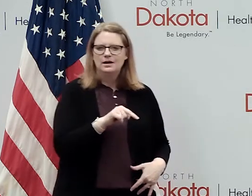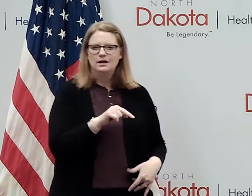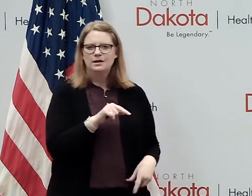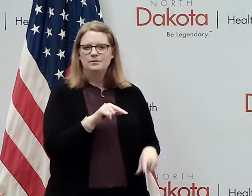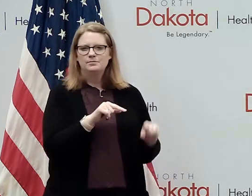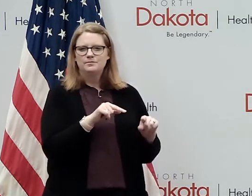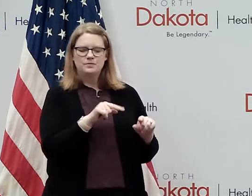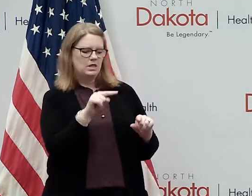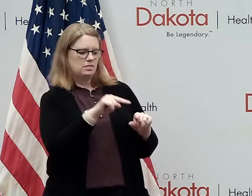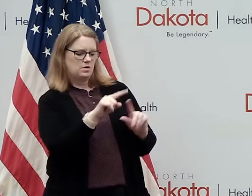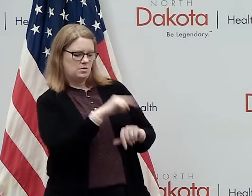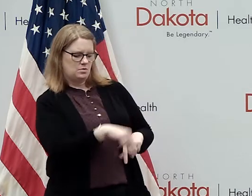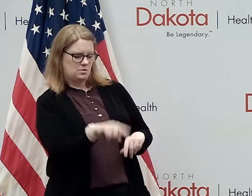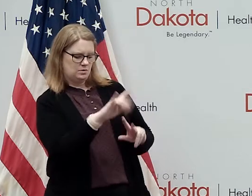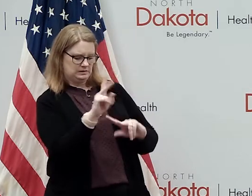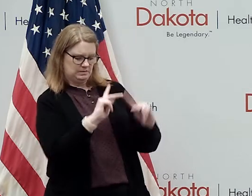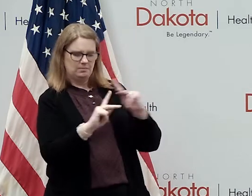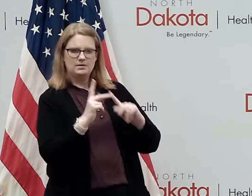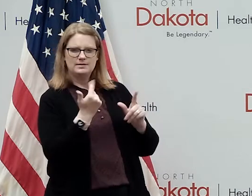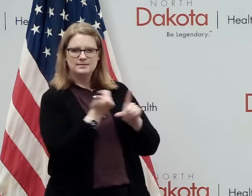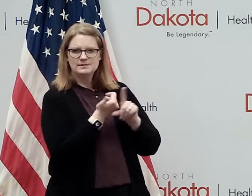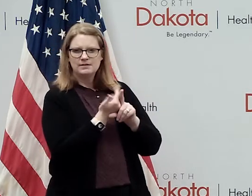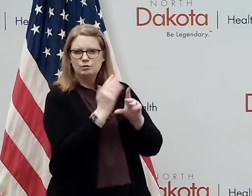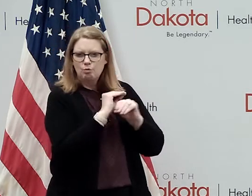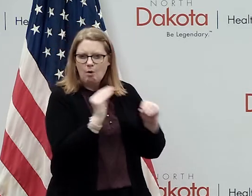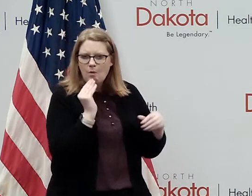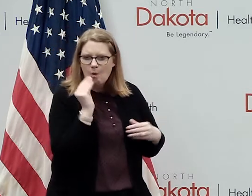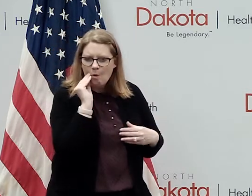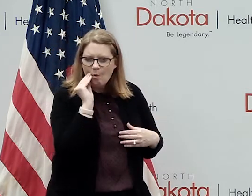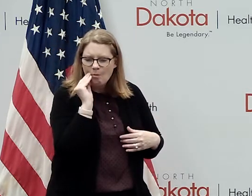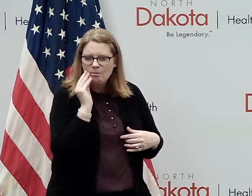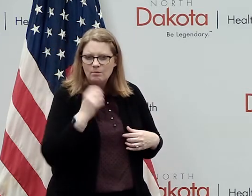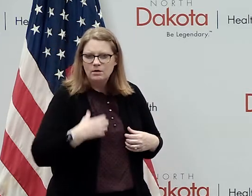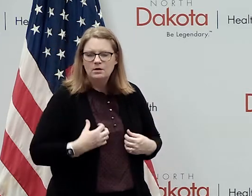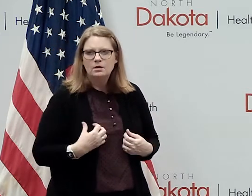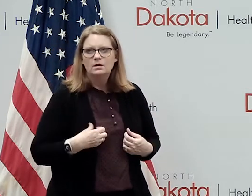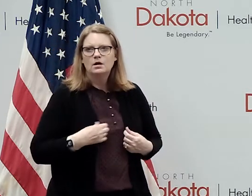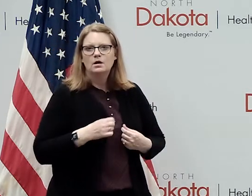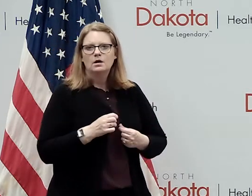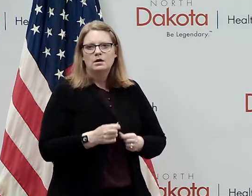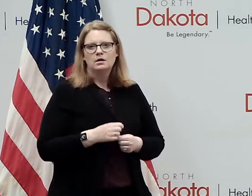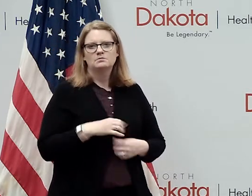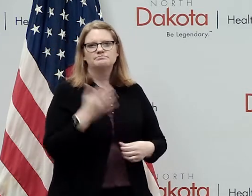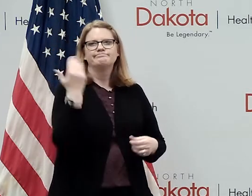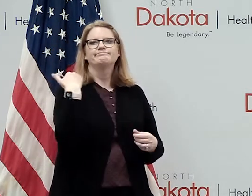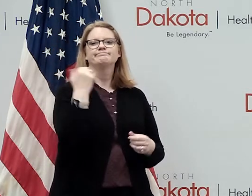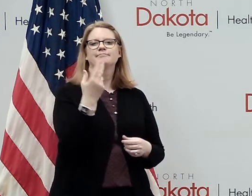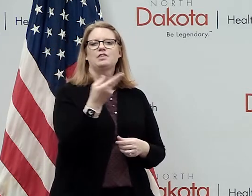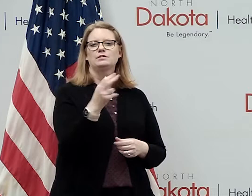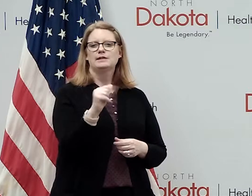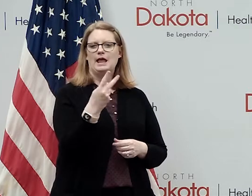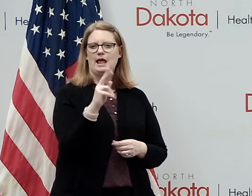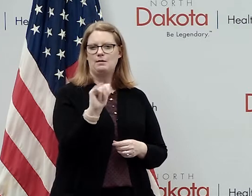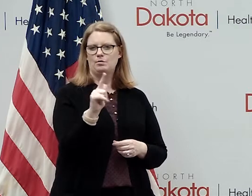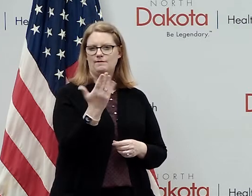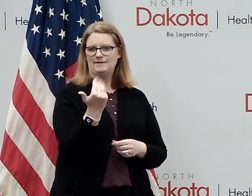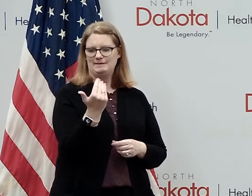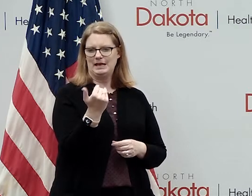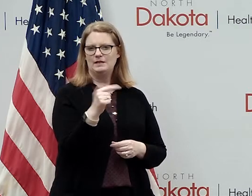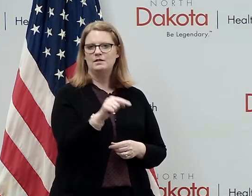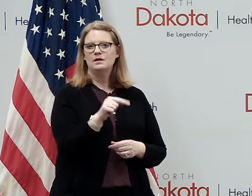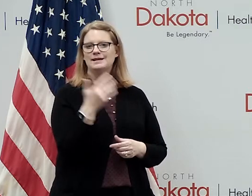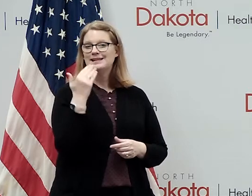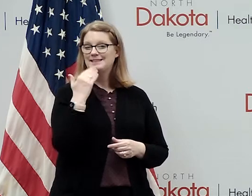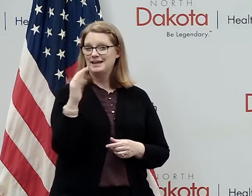those who were experiencing homelessness. We began this way back on Thursday, April 15th, and again, thanks to